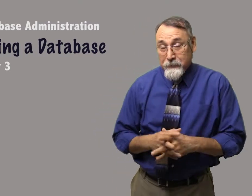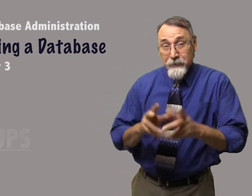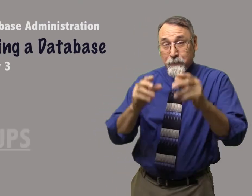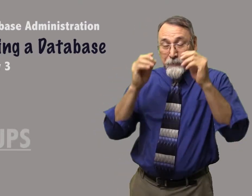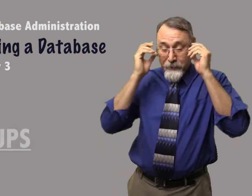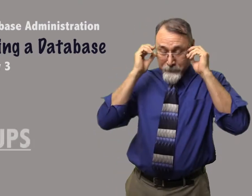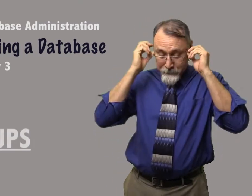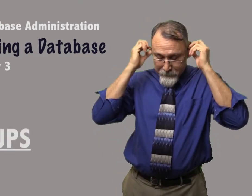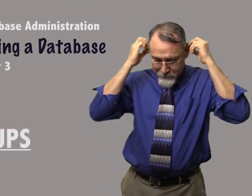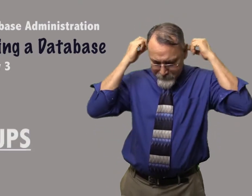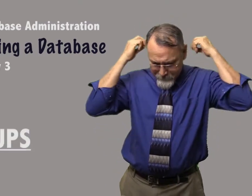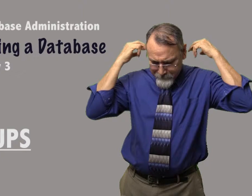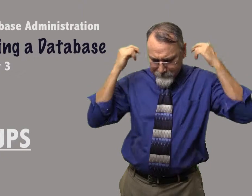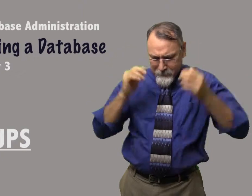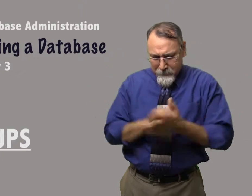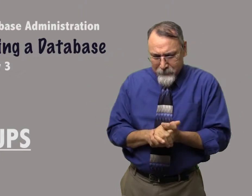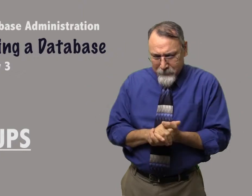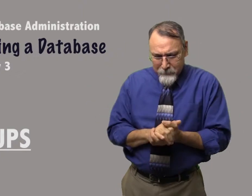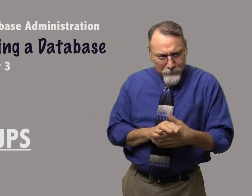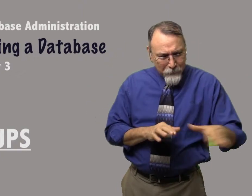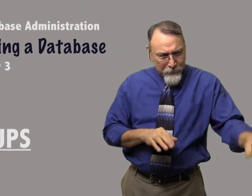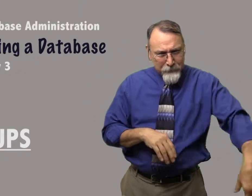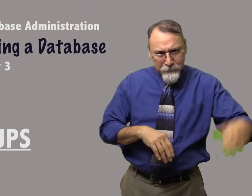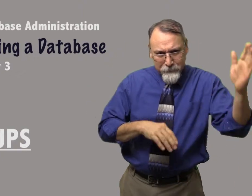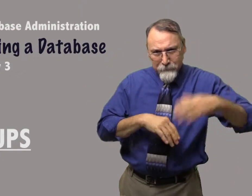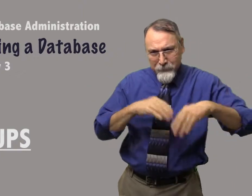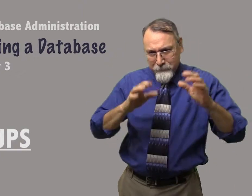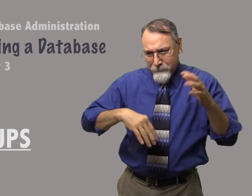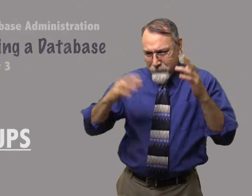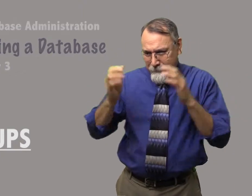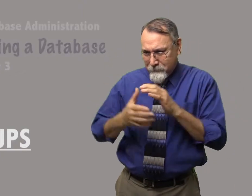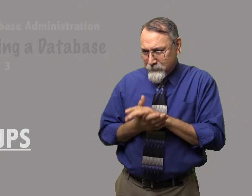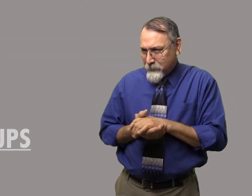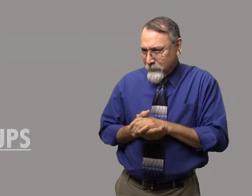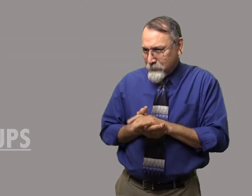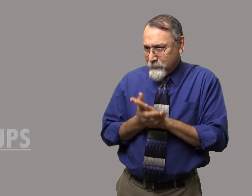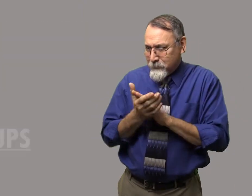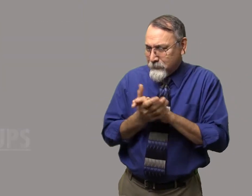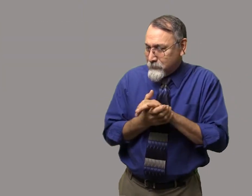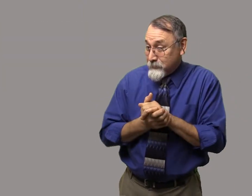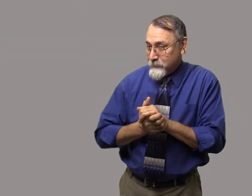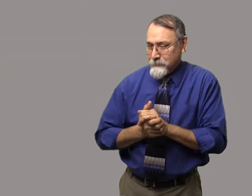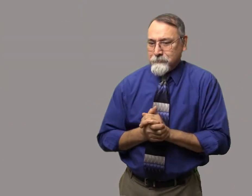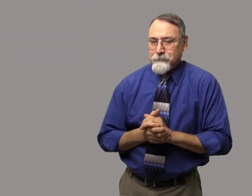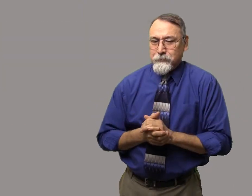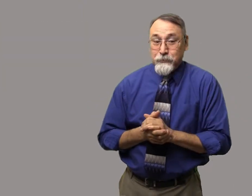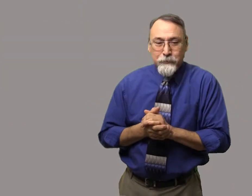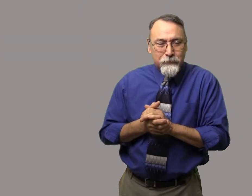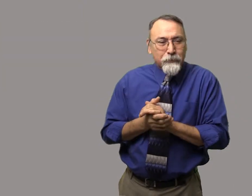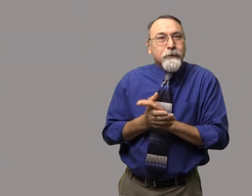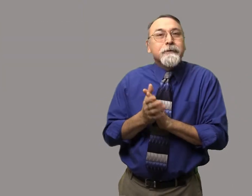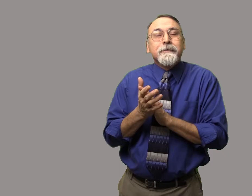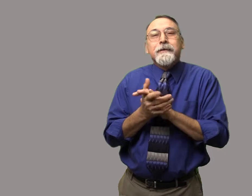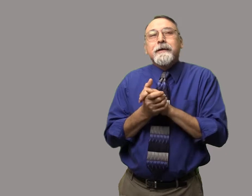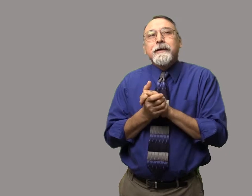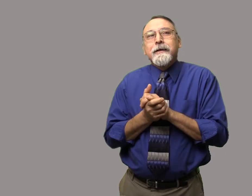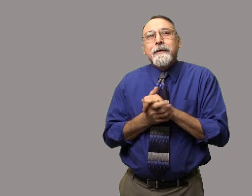Dealing with Backups. Before I get into the meat of this chapter, I want to give you a little true story.